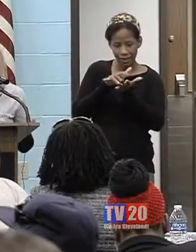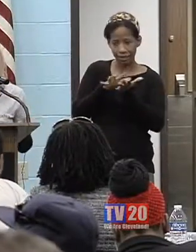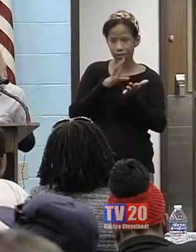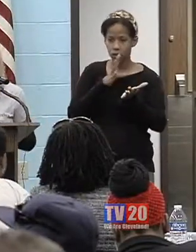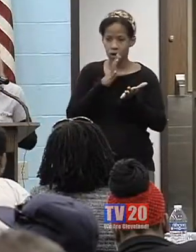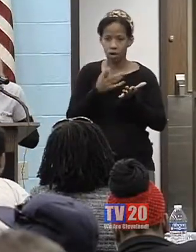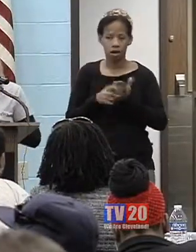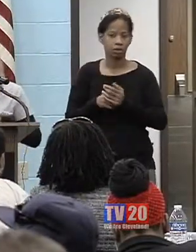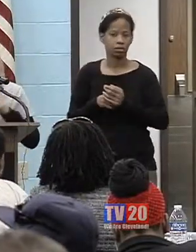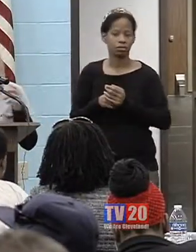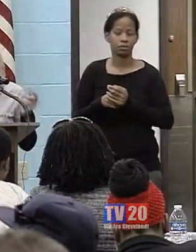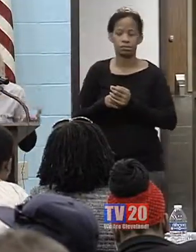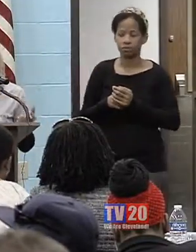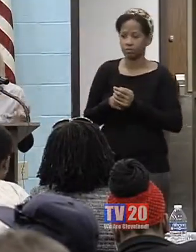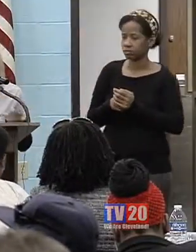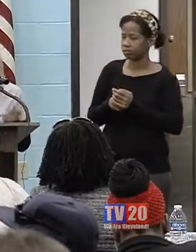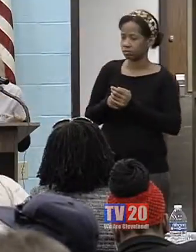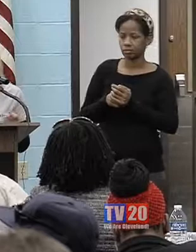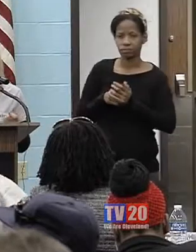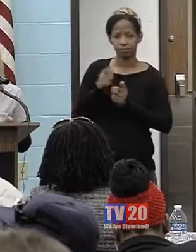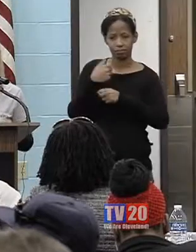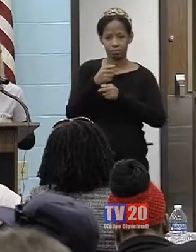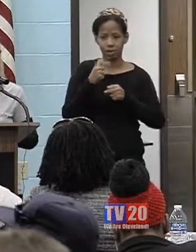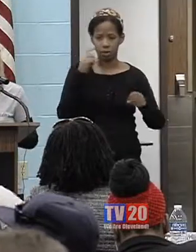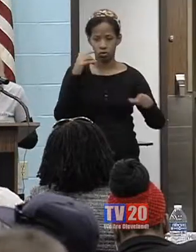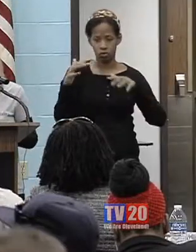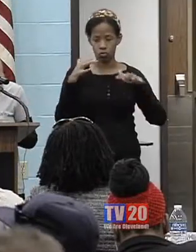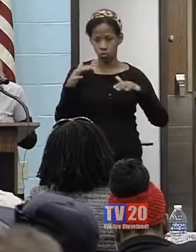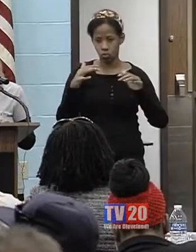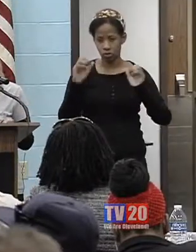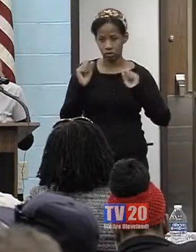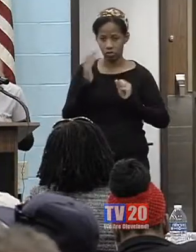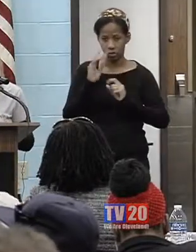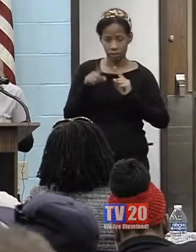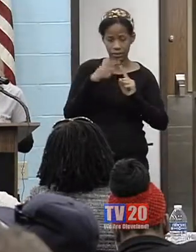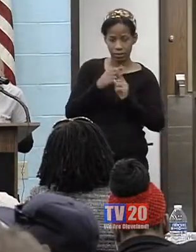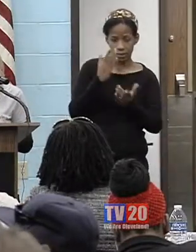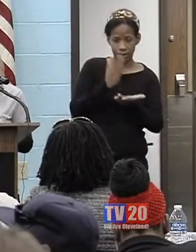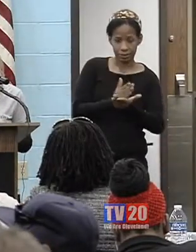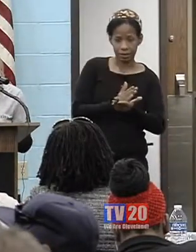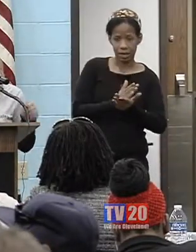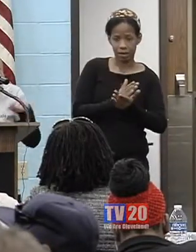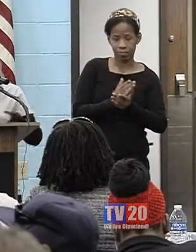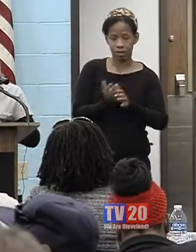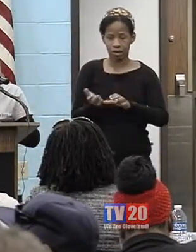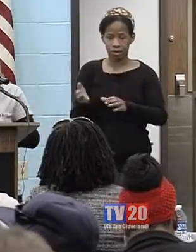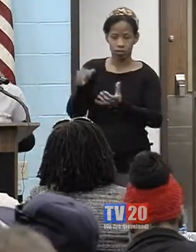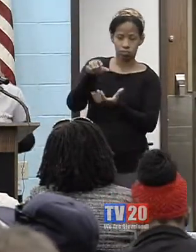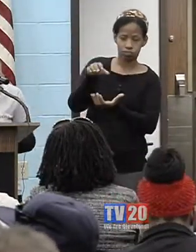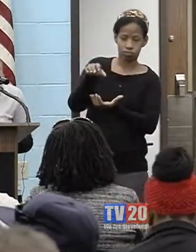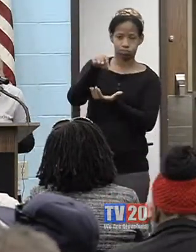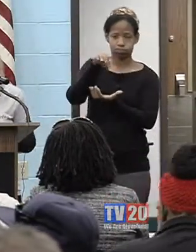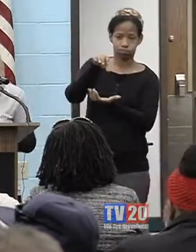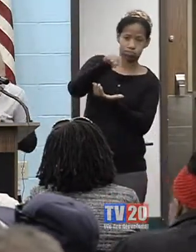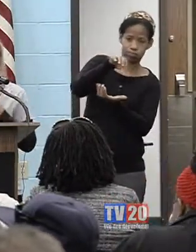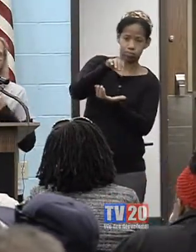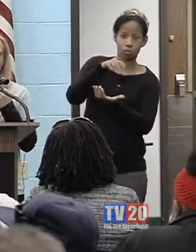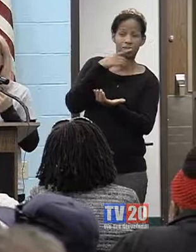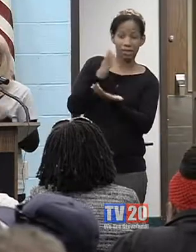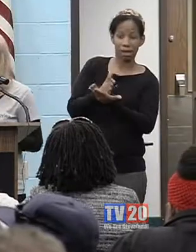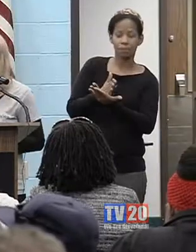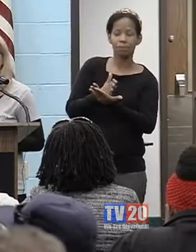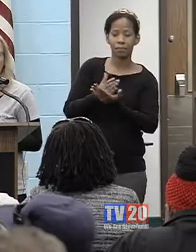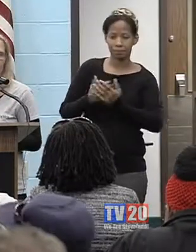Clocks and calculators and liquid level indicators that make a noise so you know to stop pouring, so you don't pour the coffee everywhere,